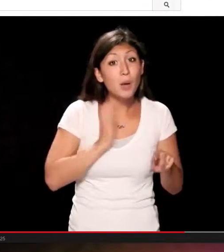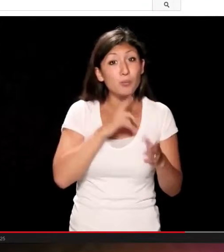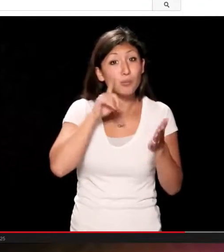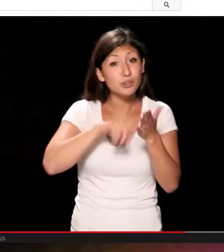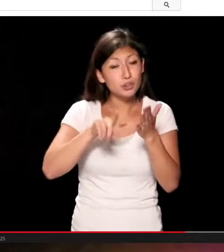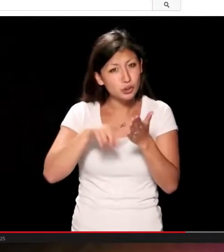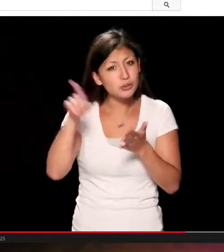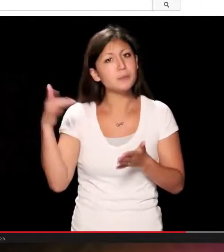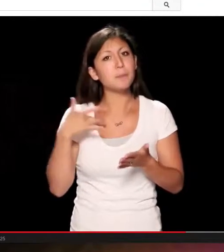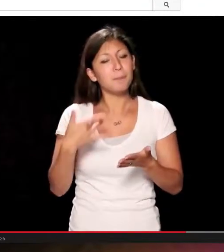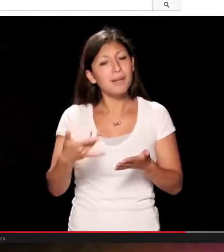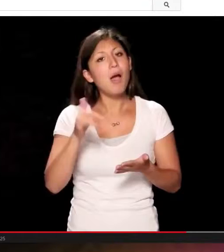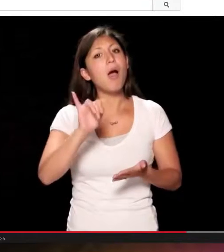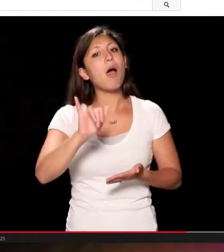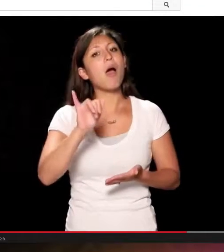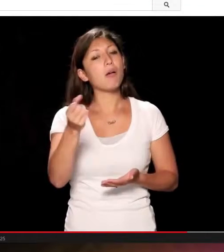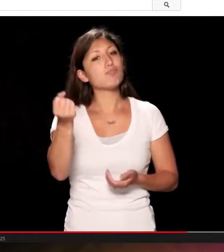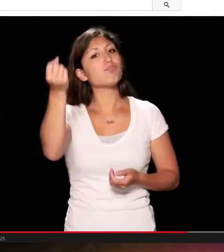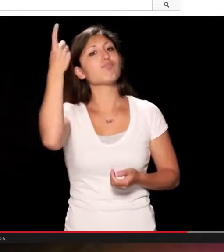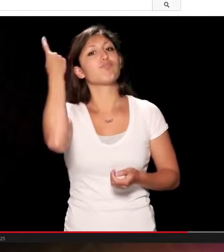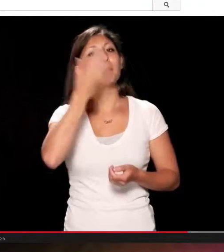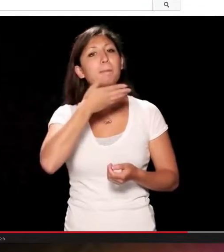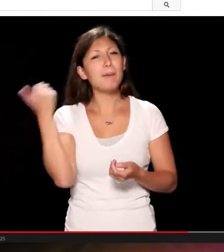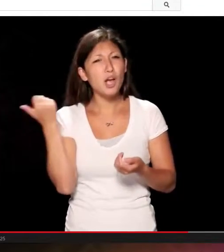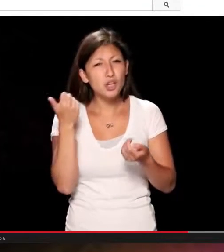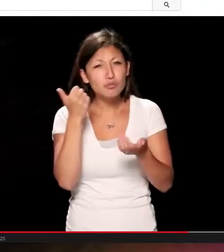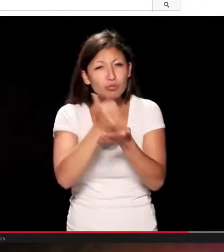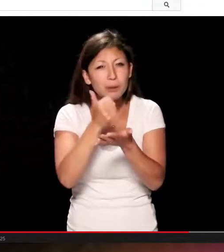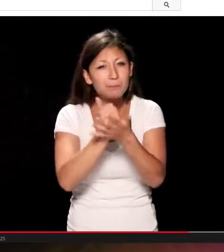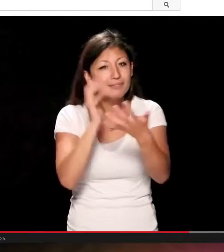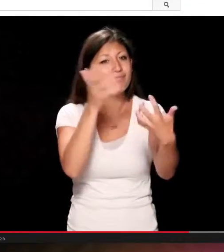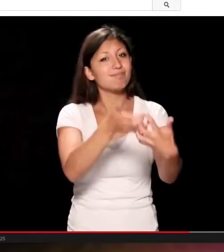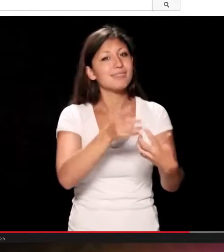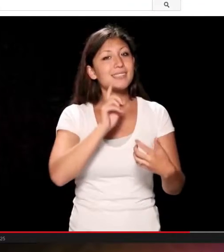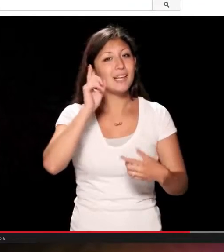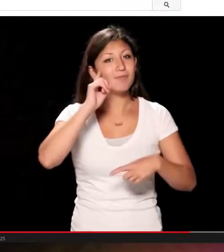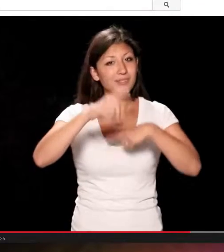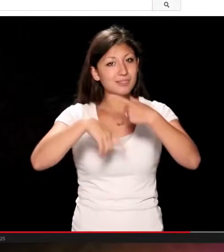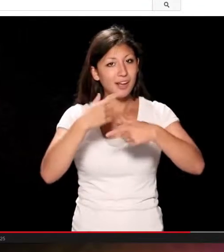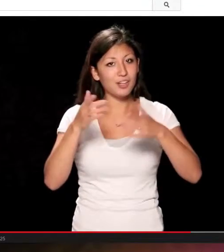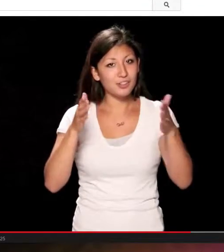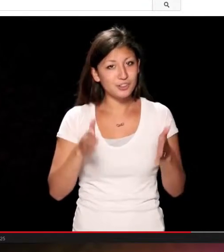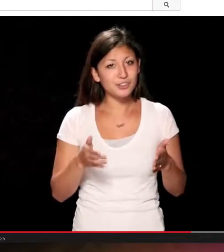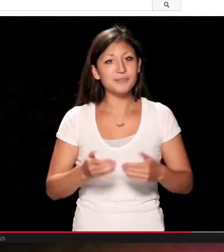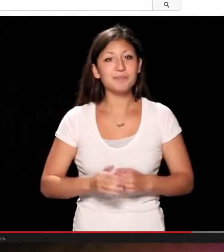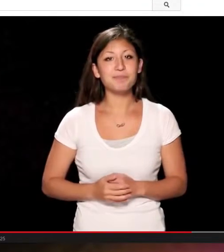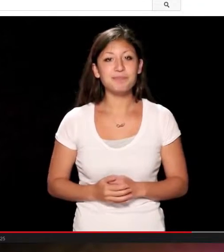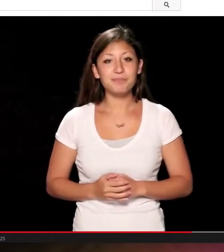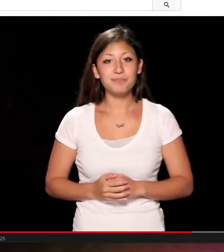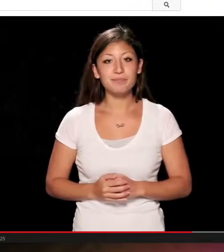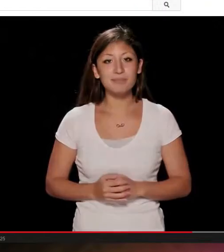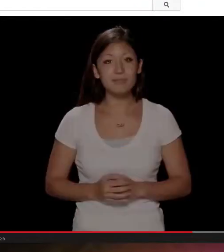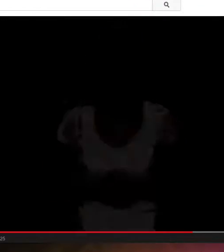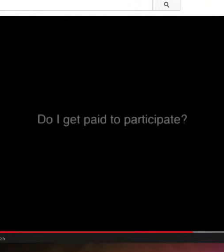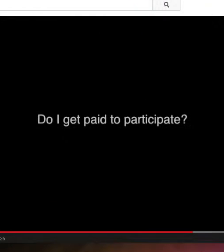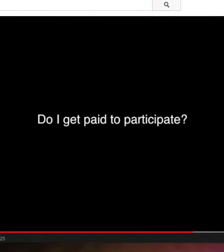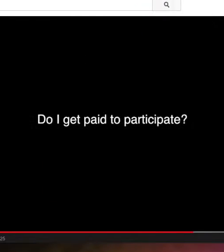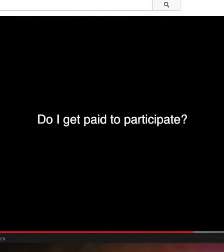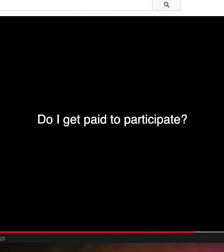but our researchers usually understand better to help set up with deaf